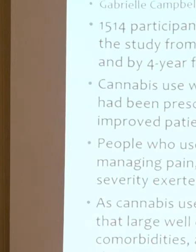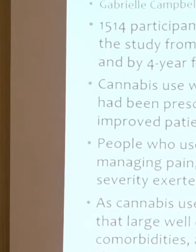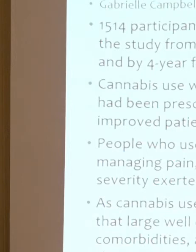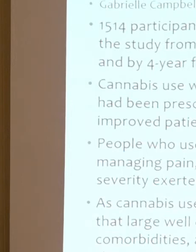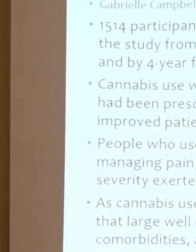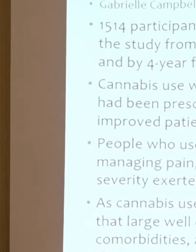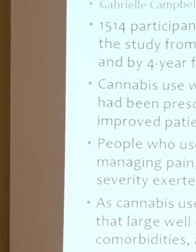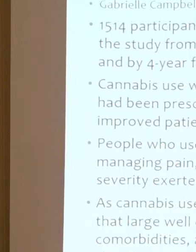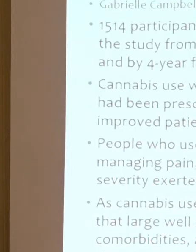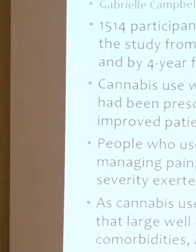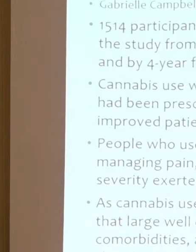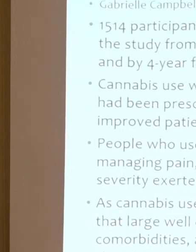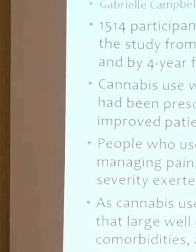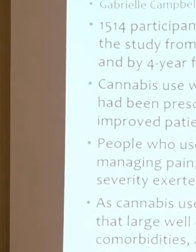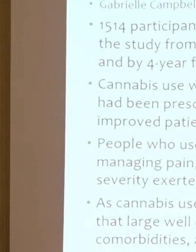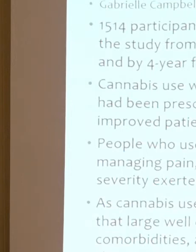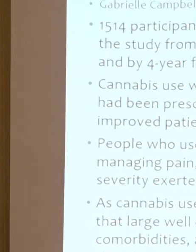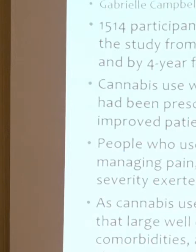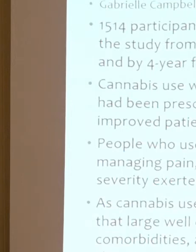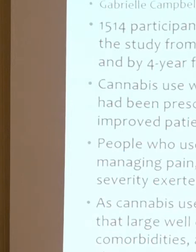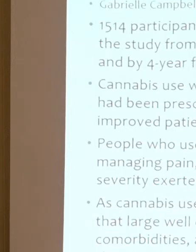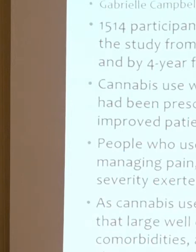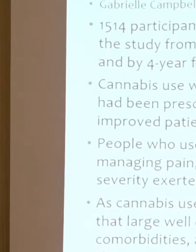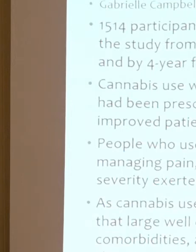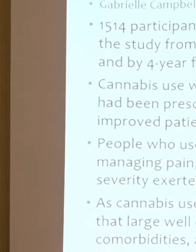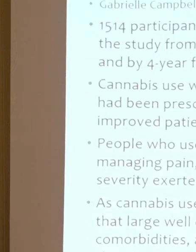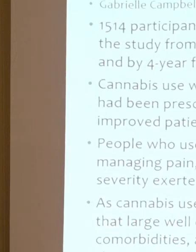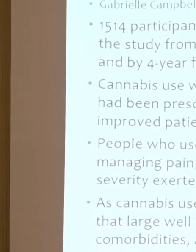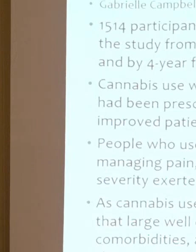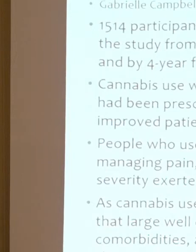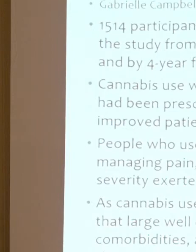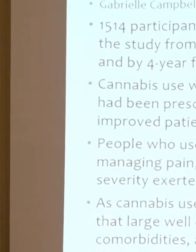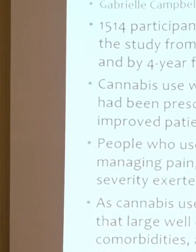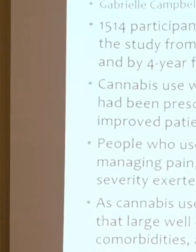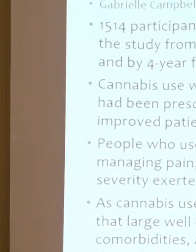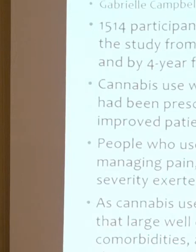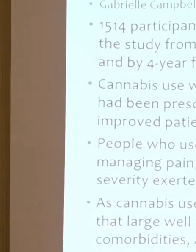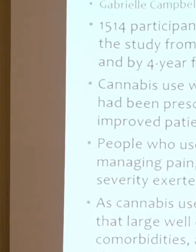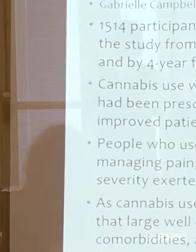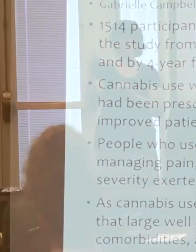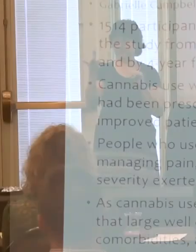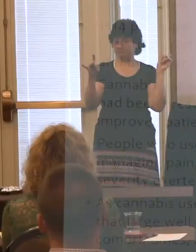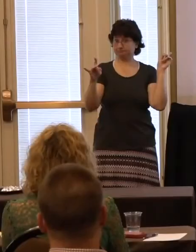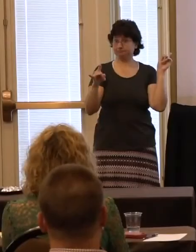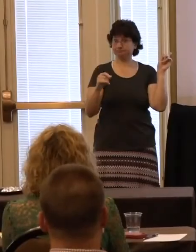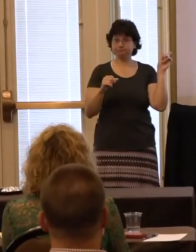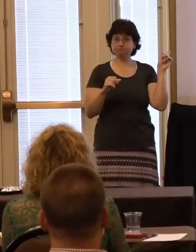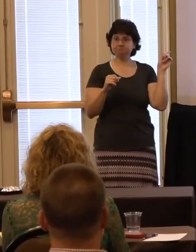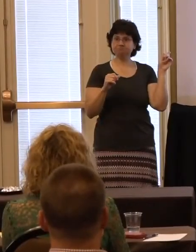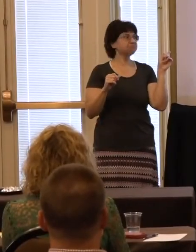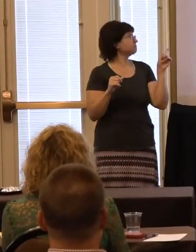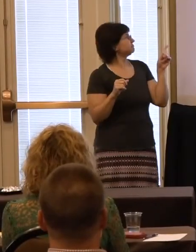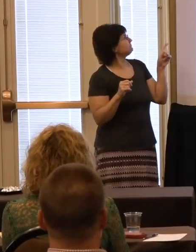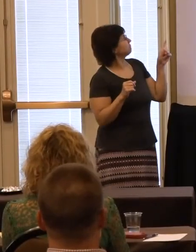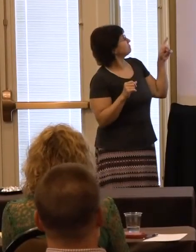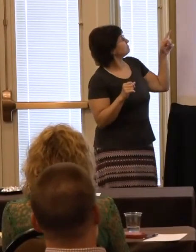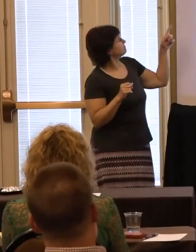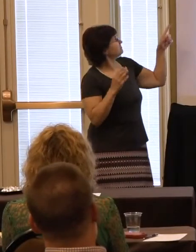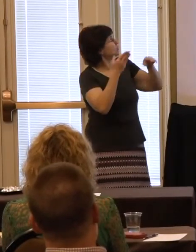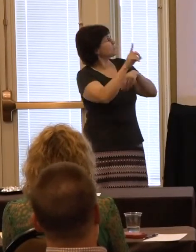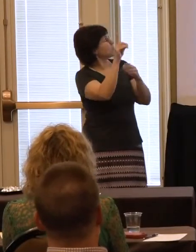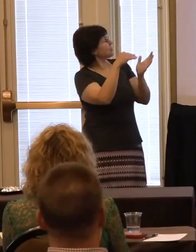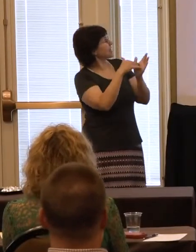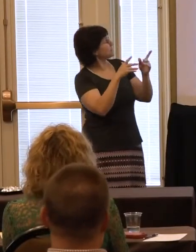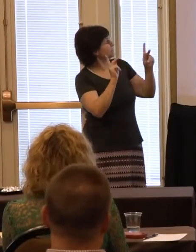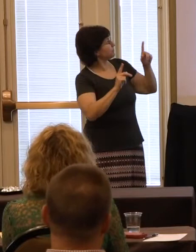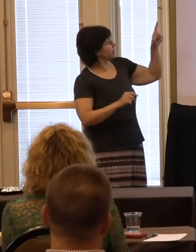pain control. So this is out of Australia, published in Lancet just in 2018. Over 1,000 participants